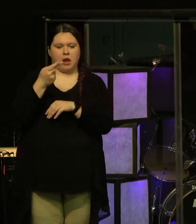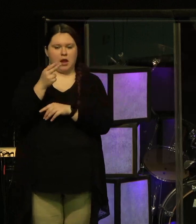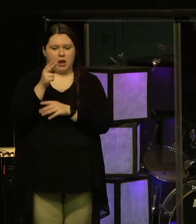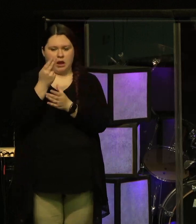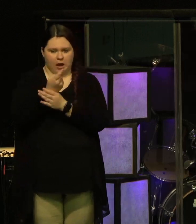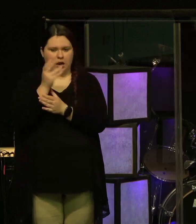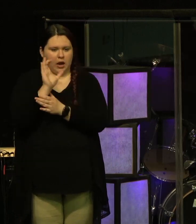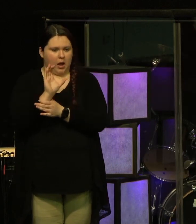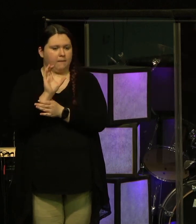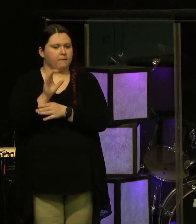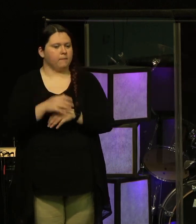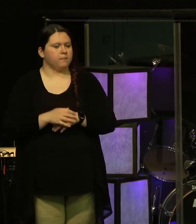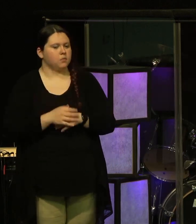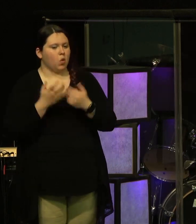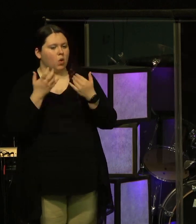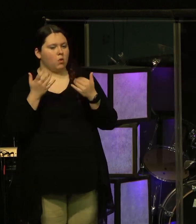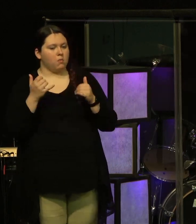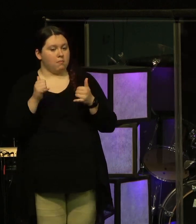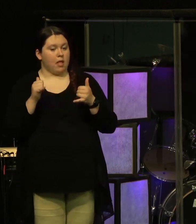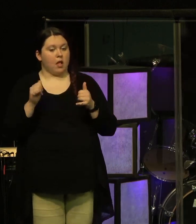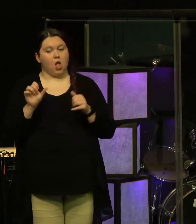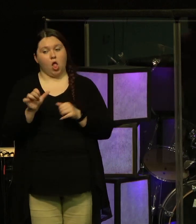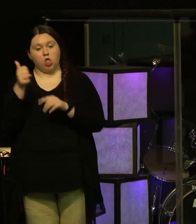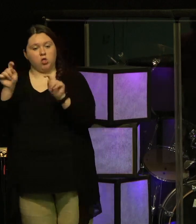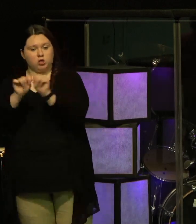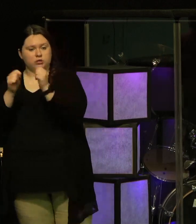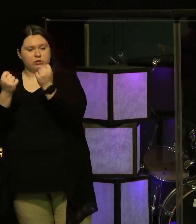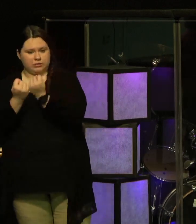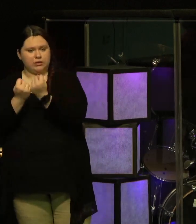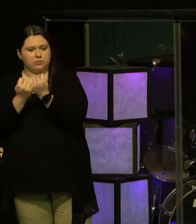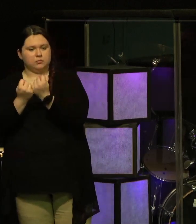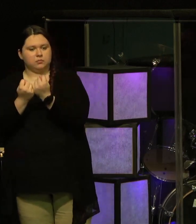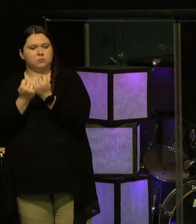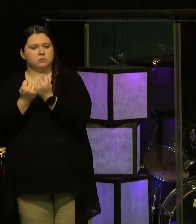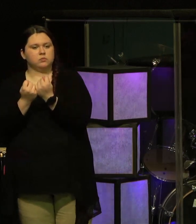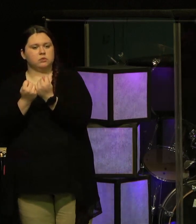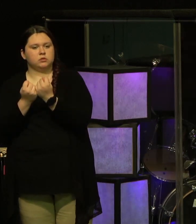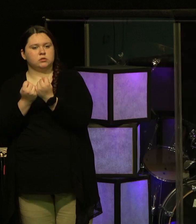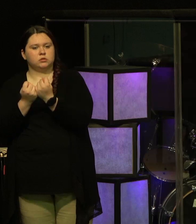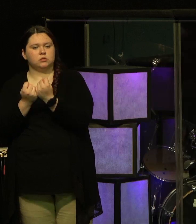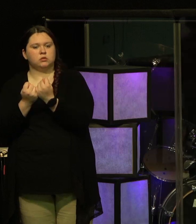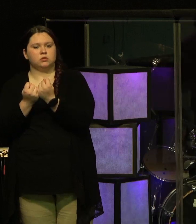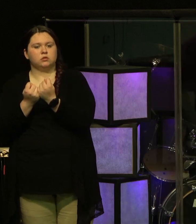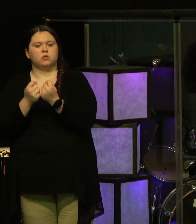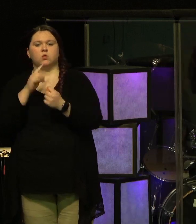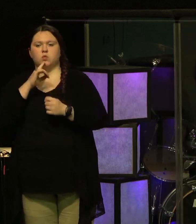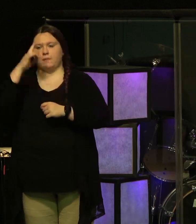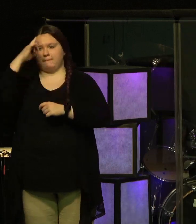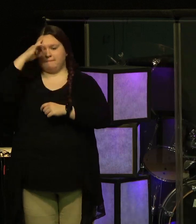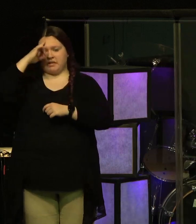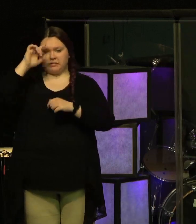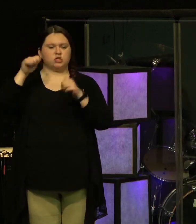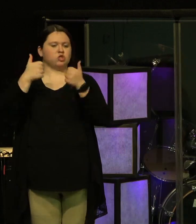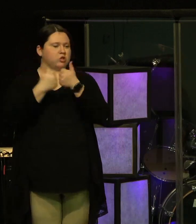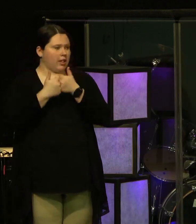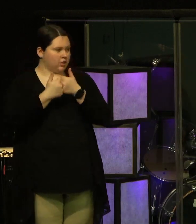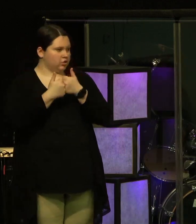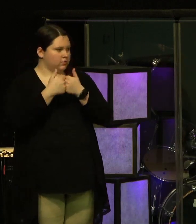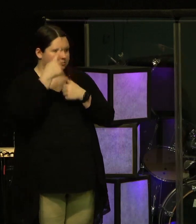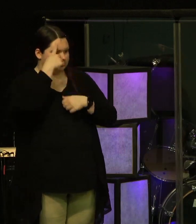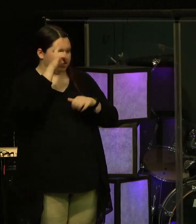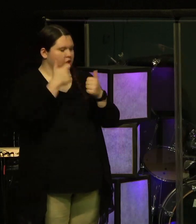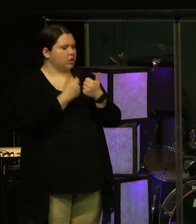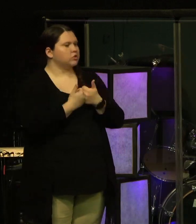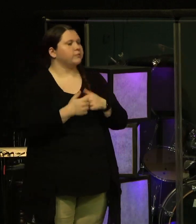And they would play other teams that were made up of people who were mentally challenged. And he